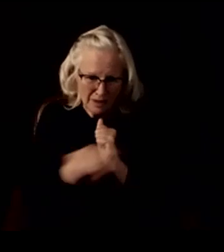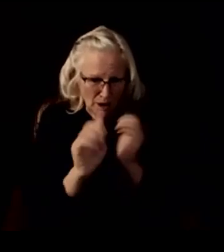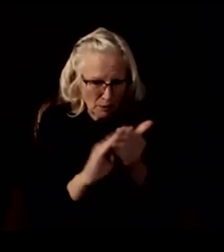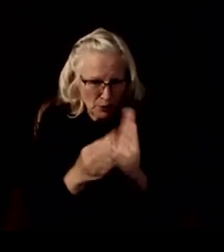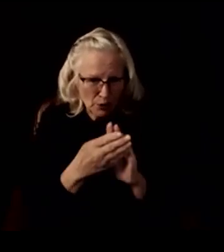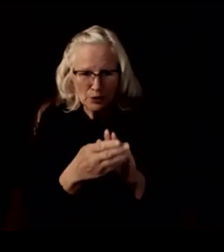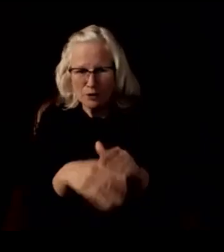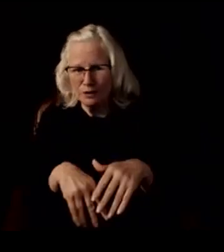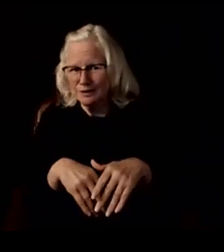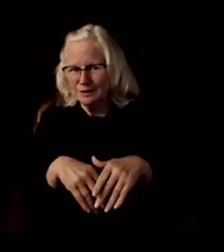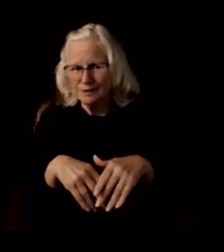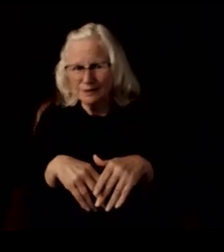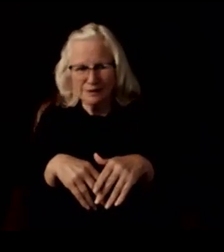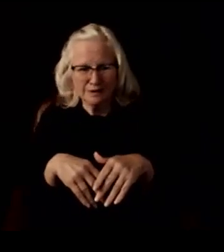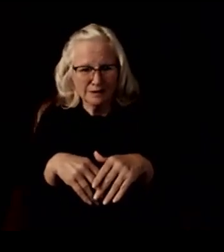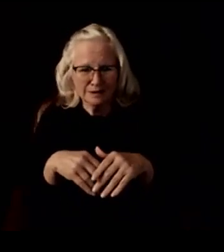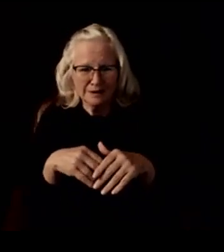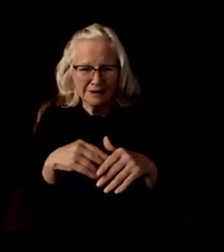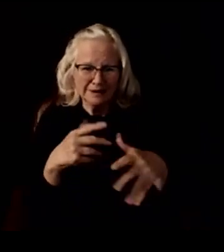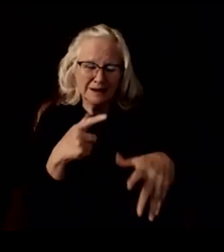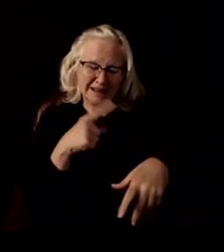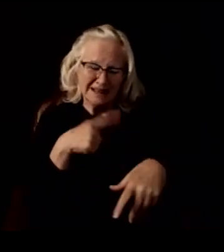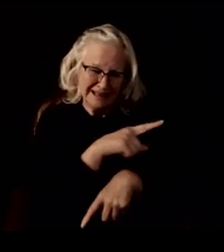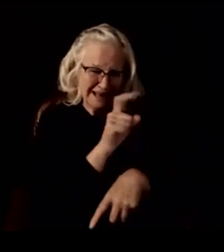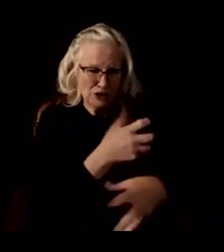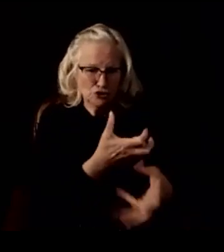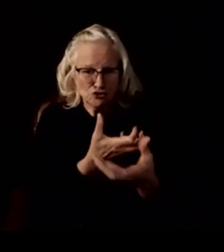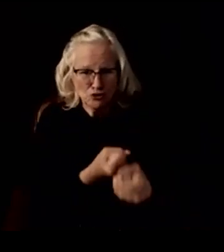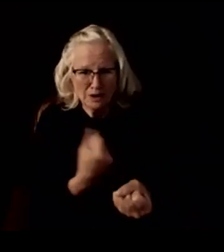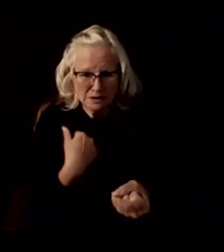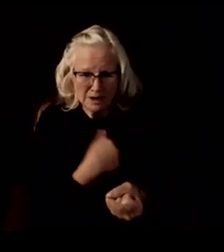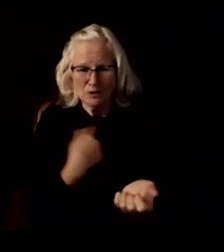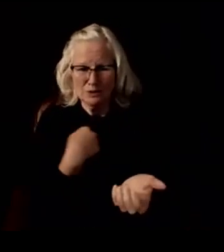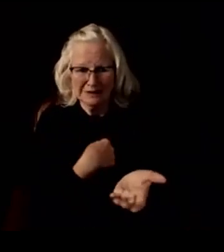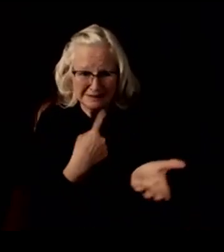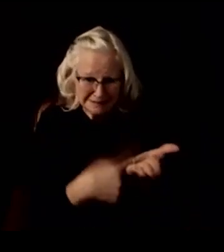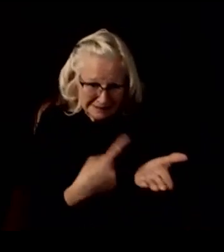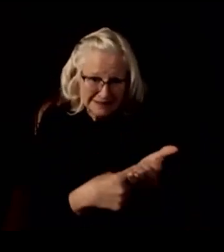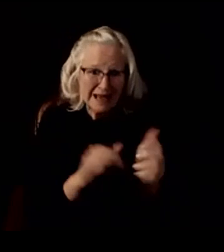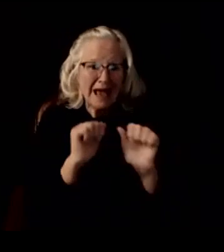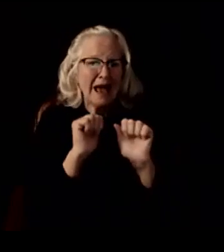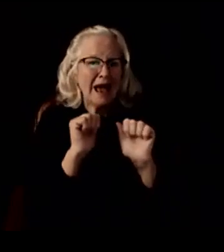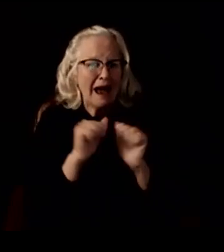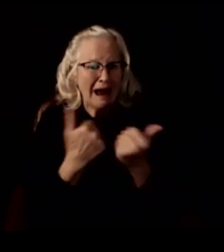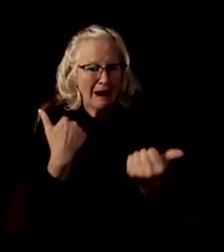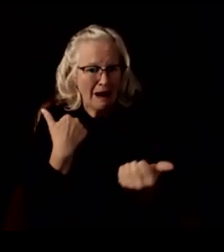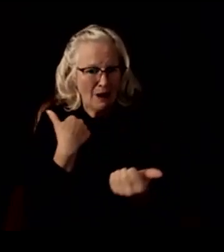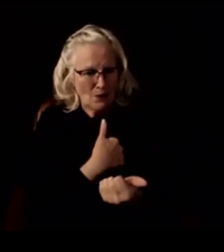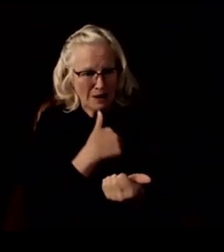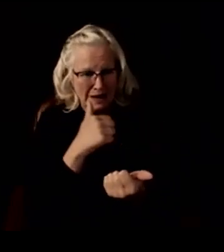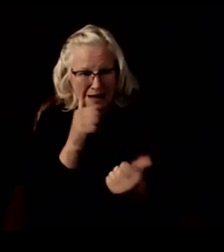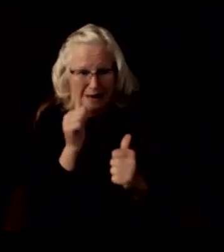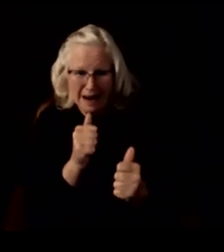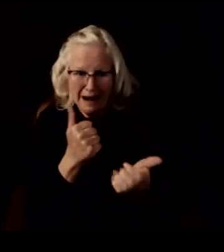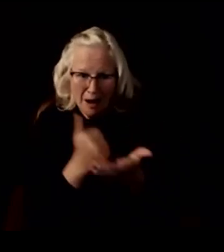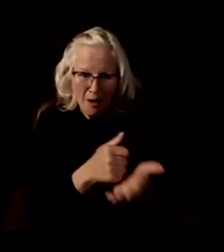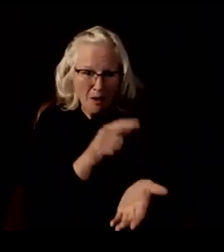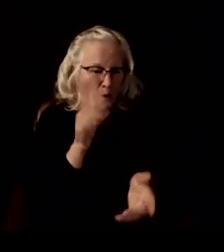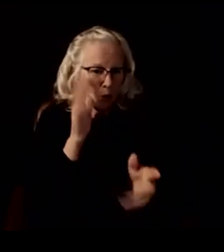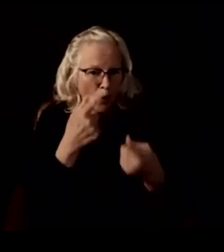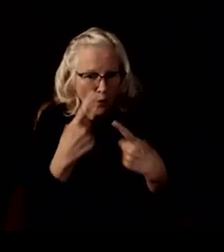community. We have to talk to the community and hear, how is this going to work for you? Where should we be vaccinated? What locations are